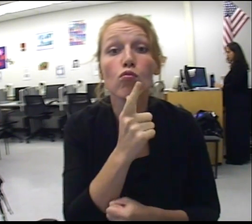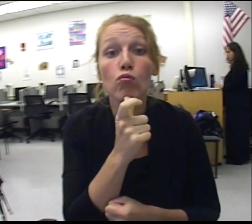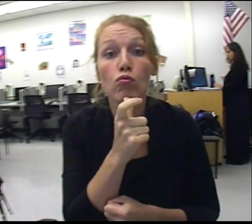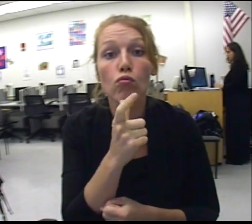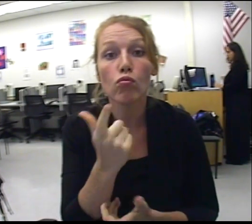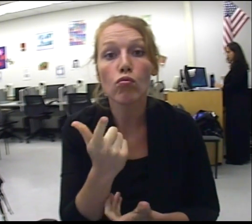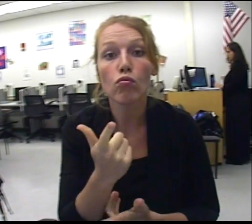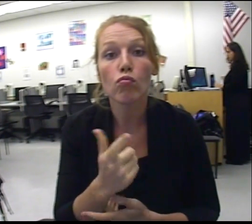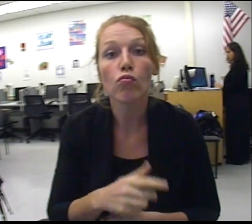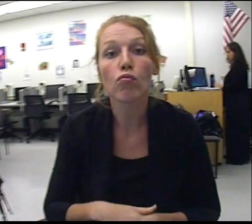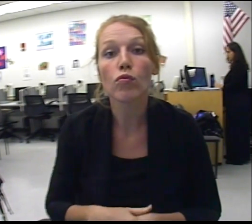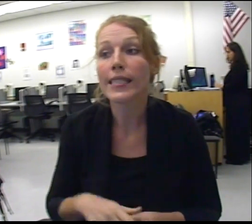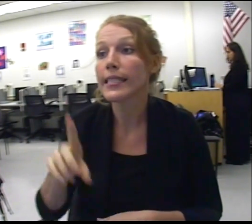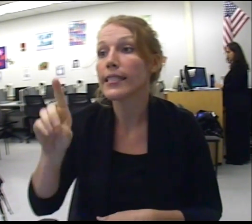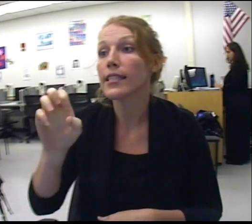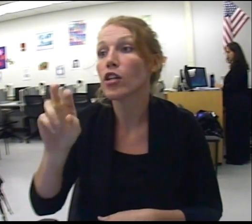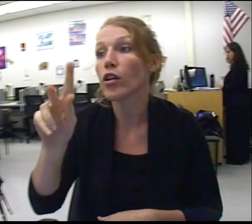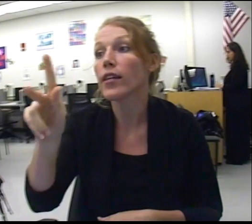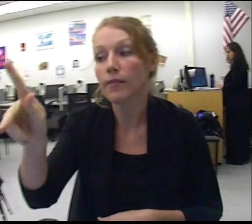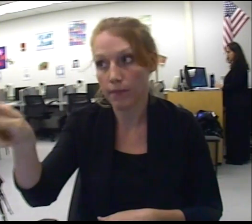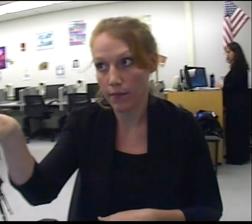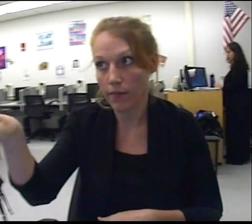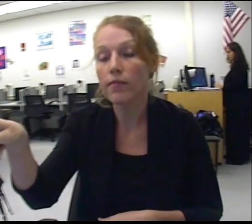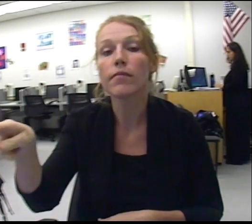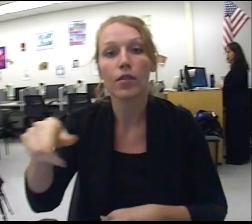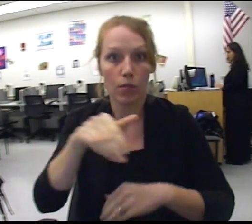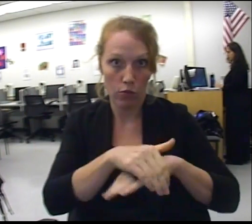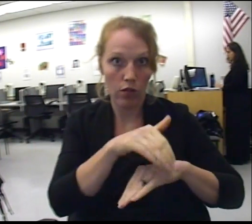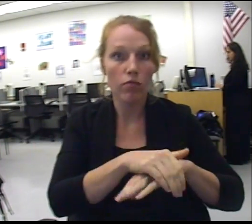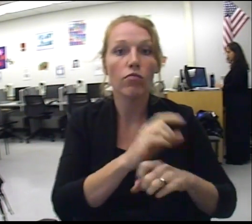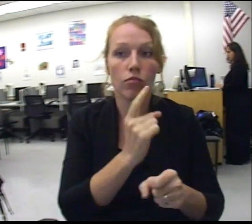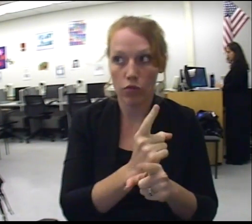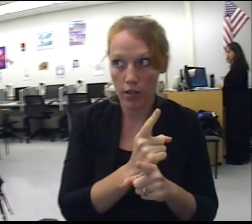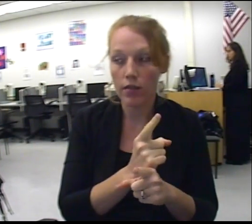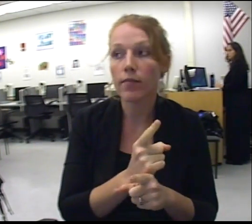Great Britain, right? So they supported Great Britain.